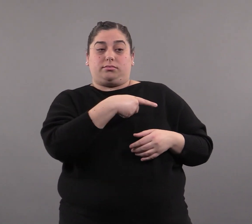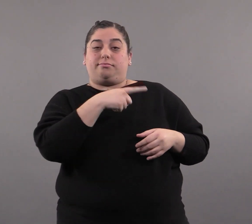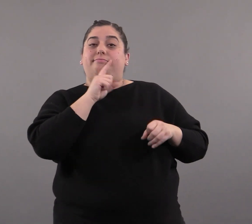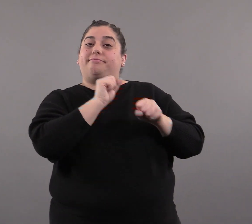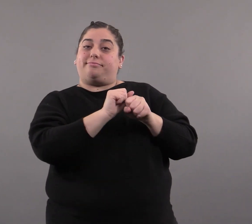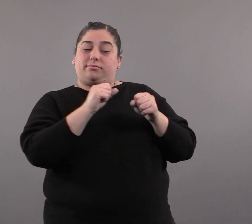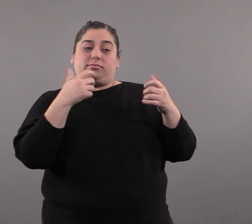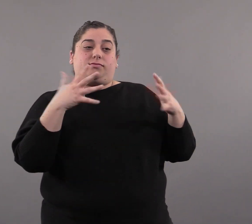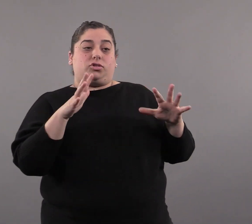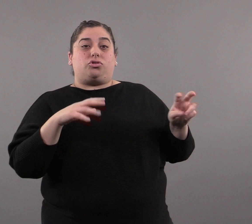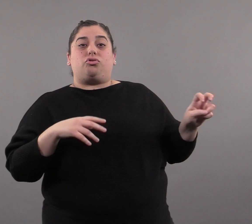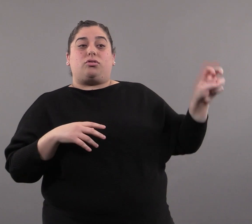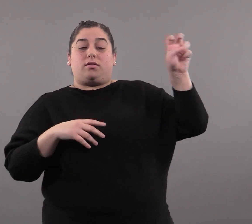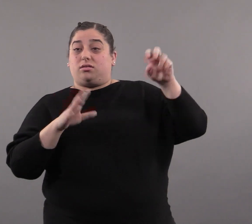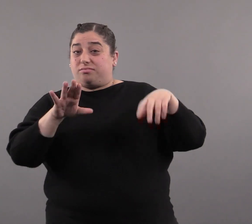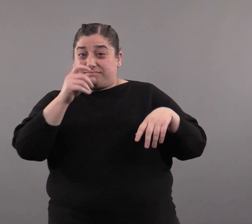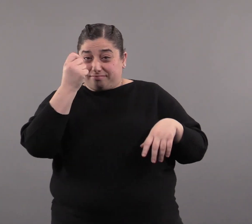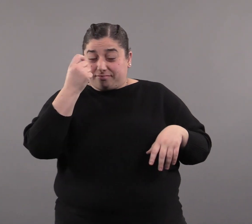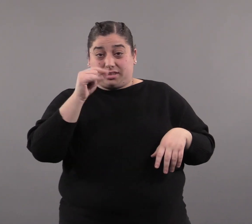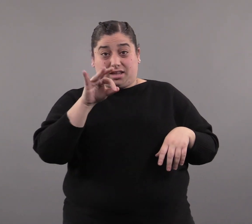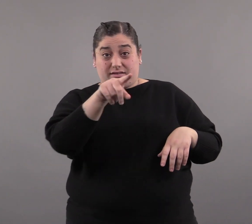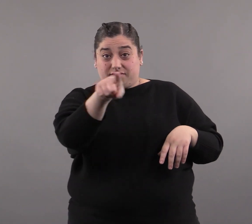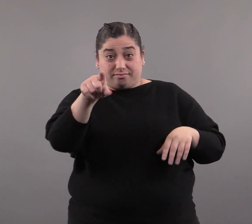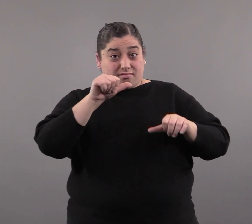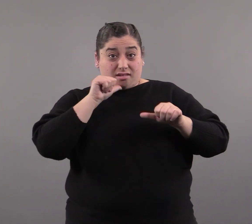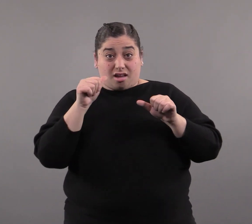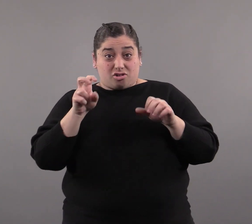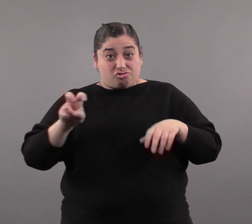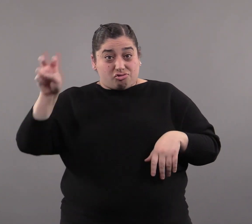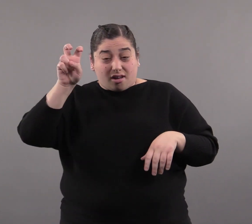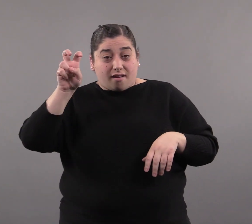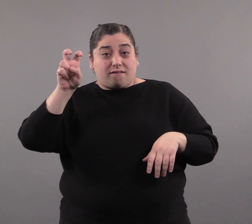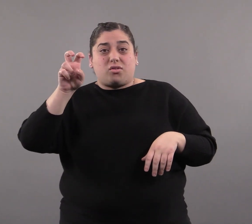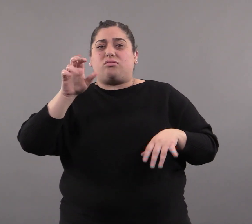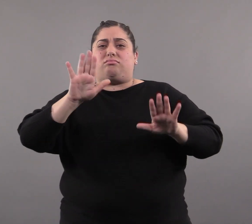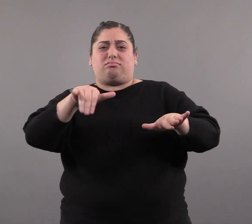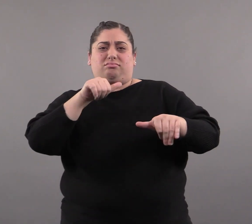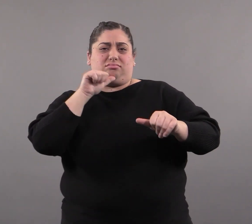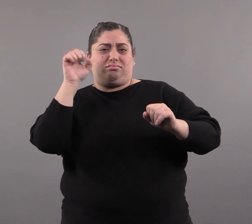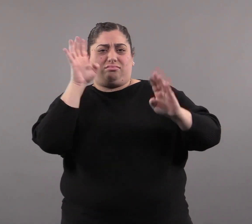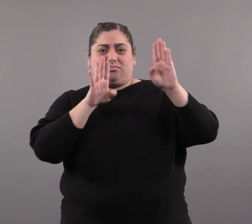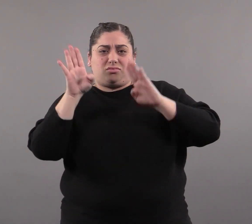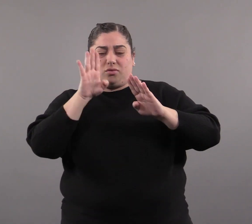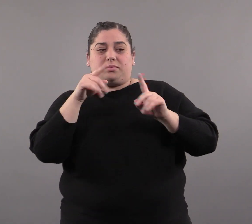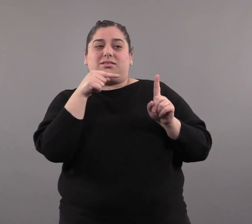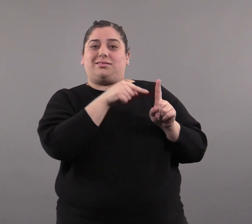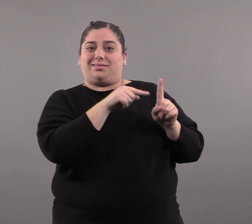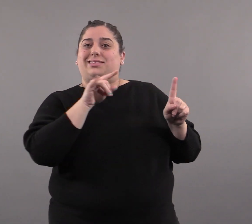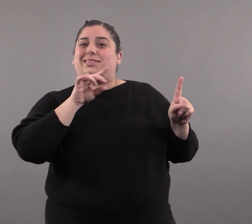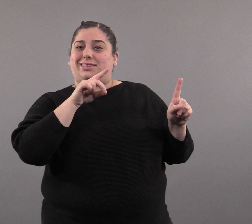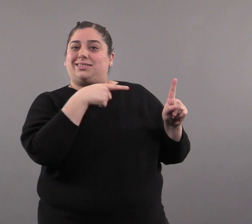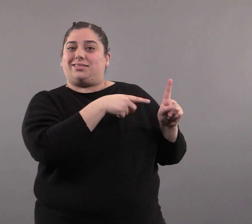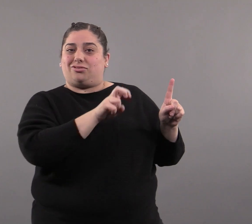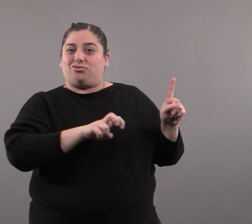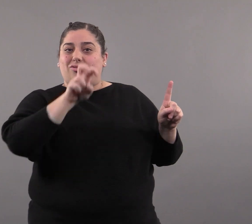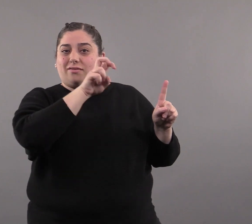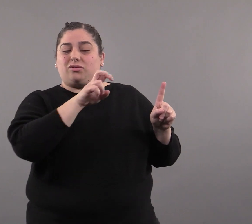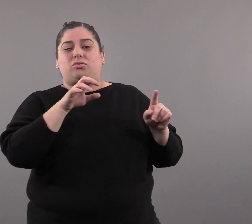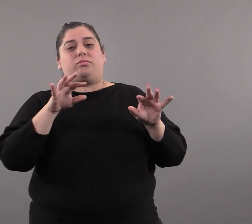high risk or known exposures. So I think our community would do well to know that we've